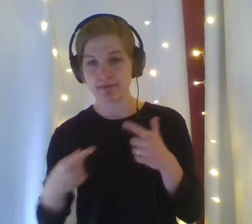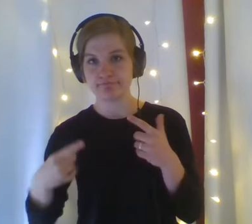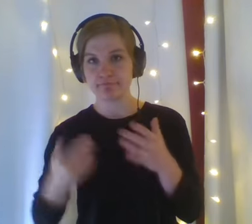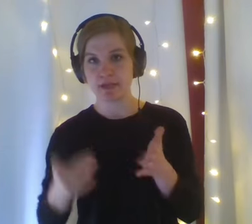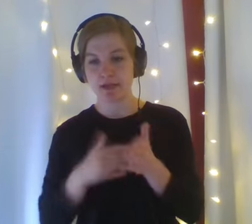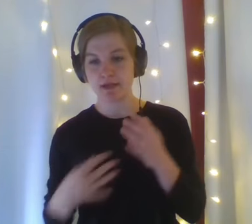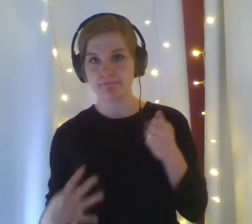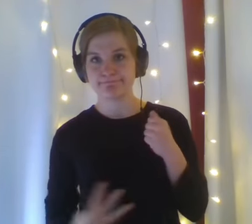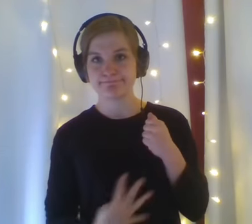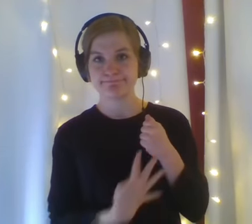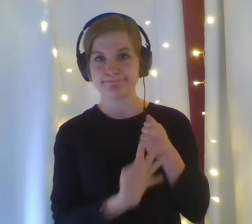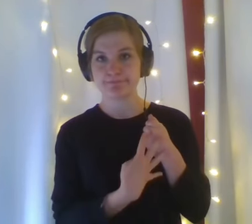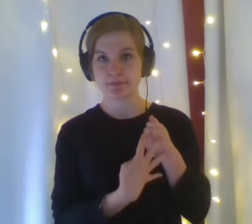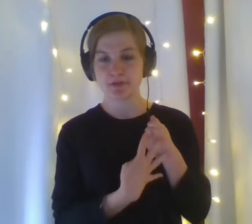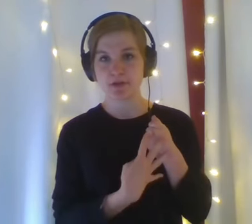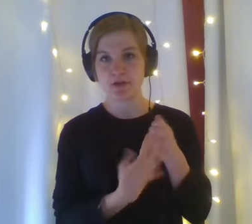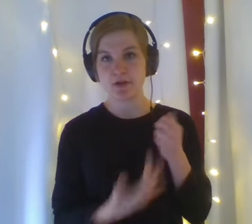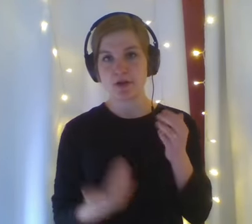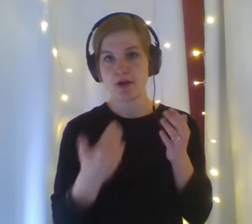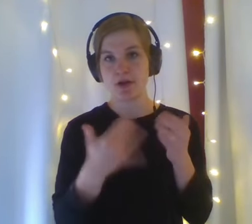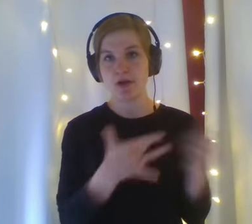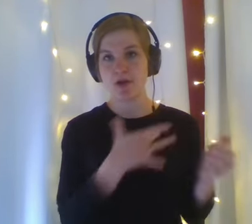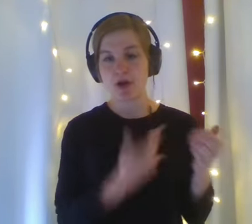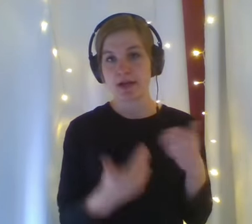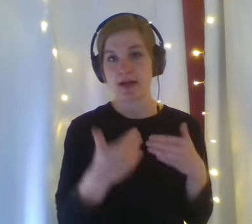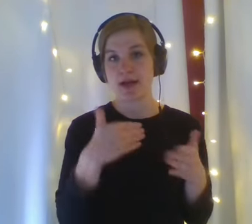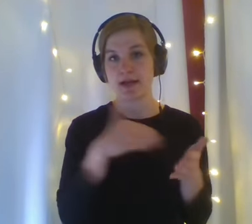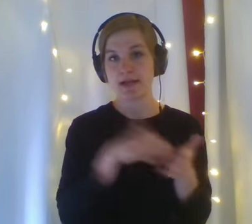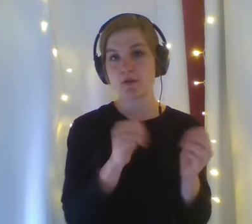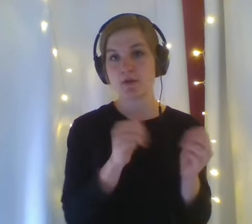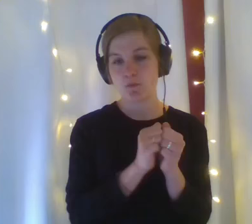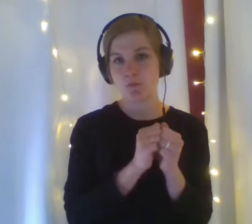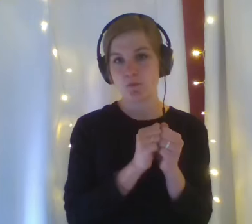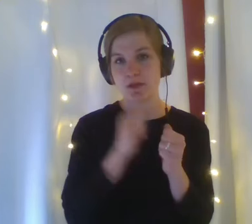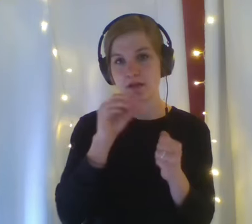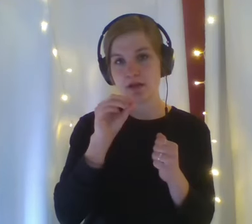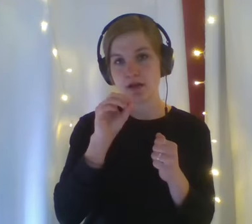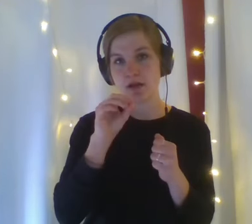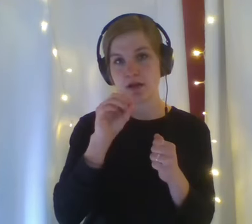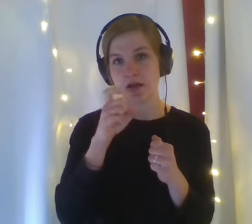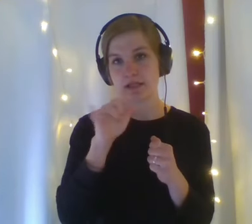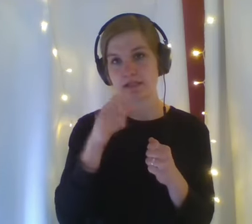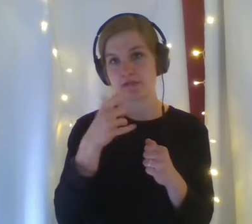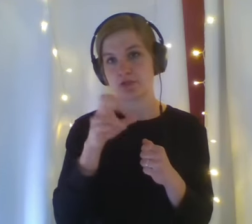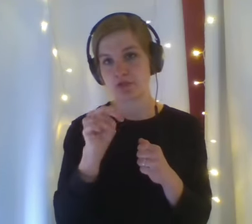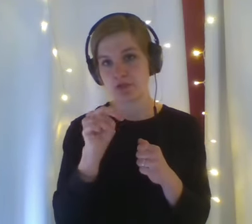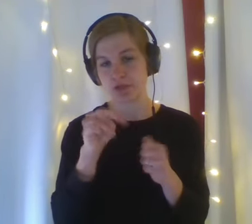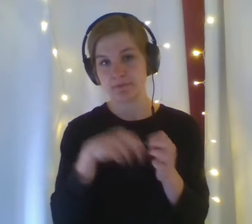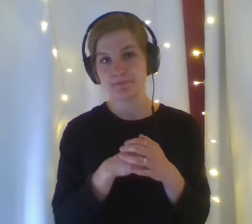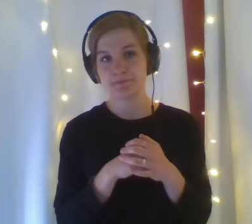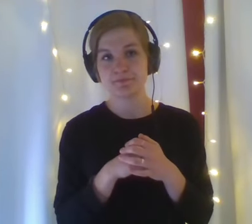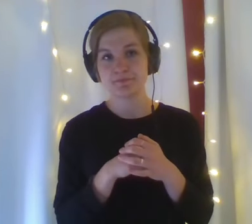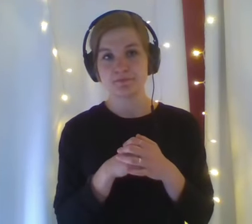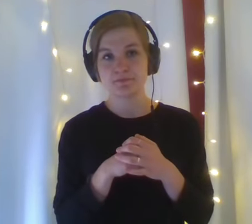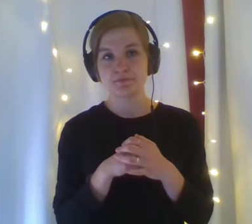responsibility of sending this blood that now contains oxygen, the stuff that life is made of for us, out to every single tissue in